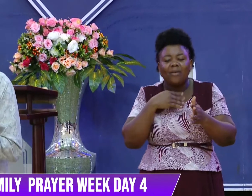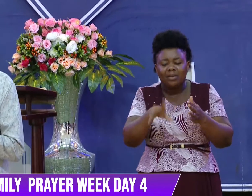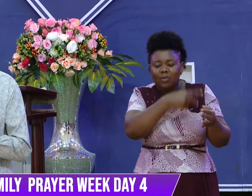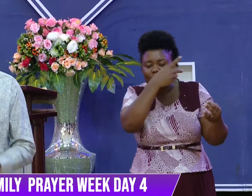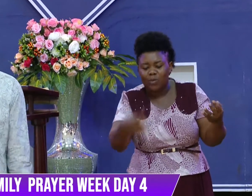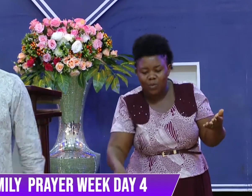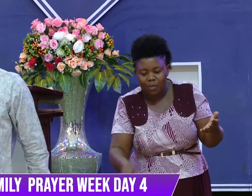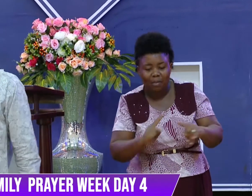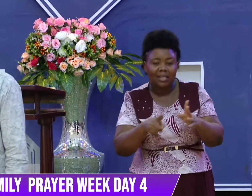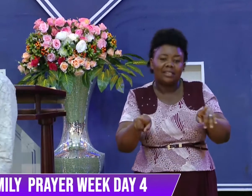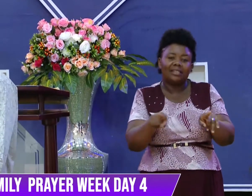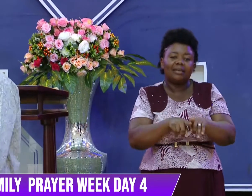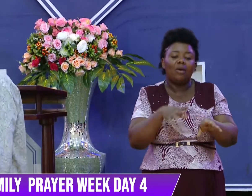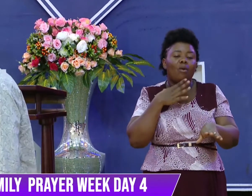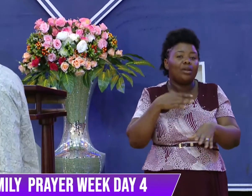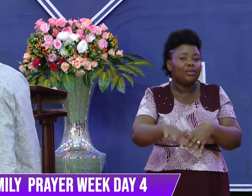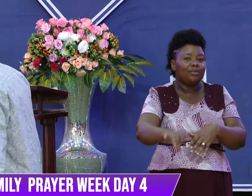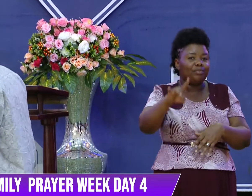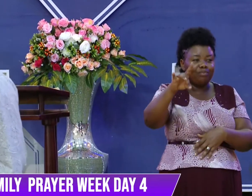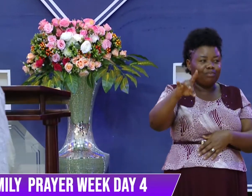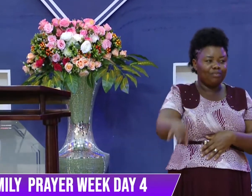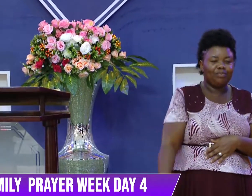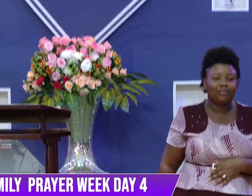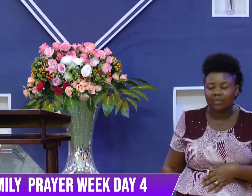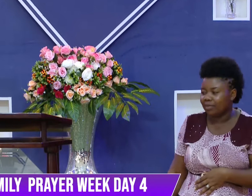They don't want to throw money down. But they want to pick